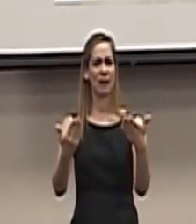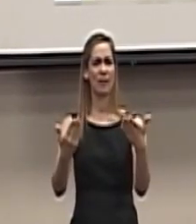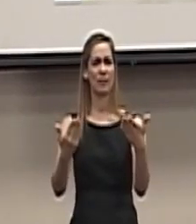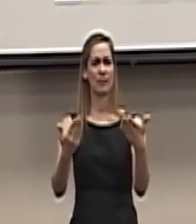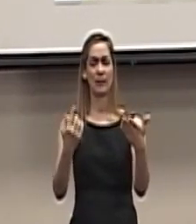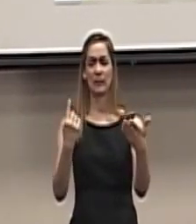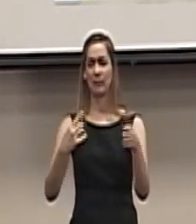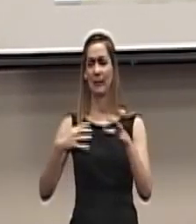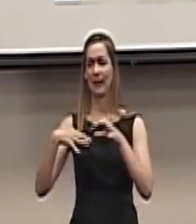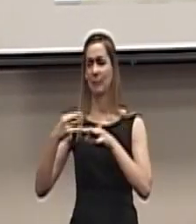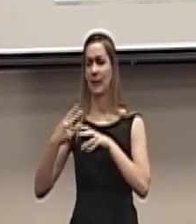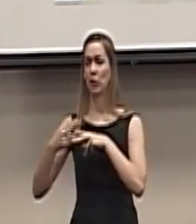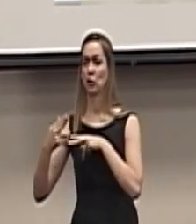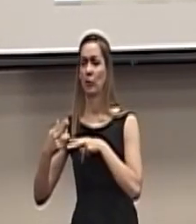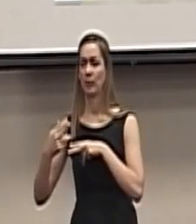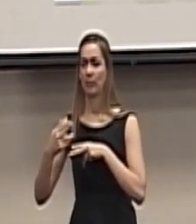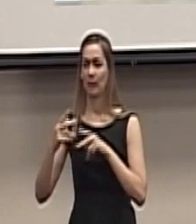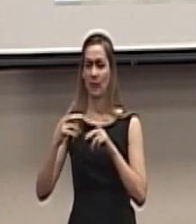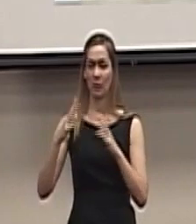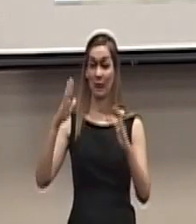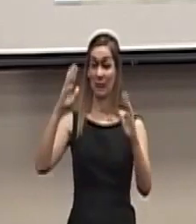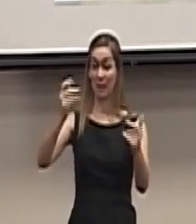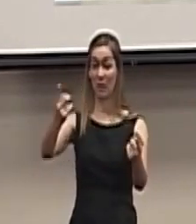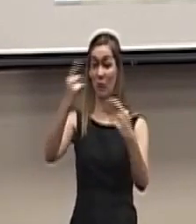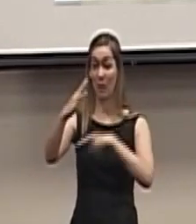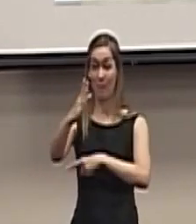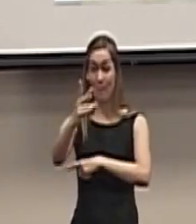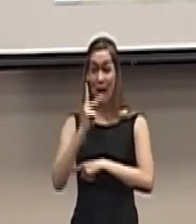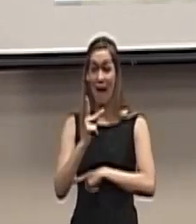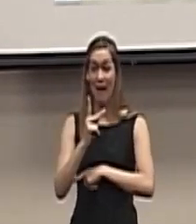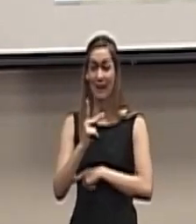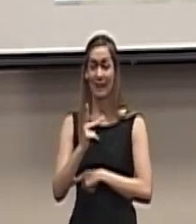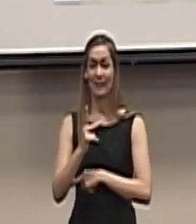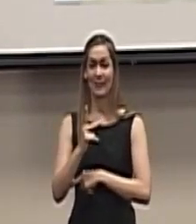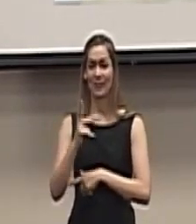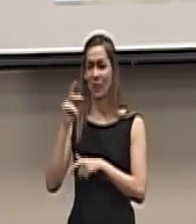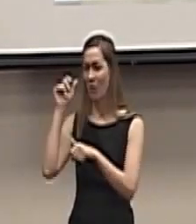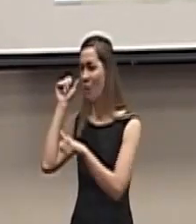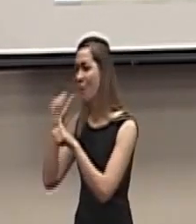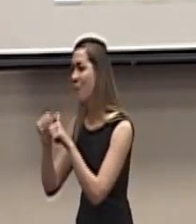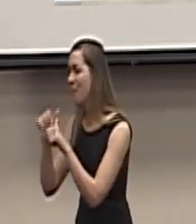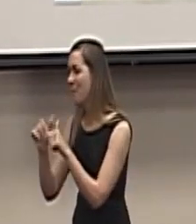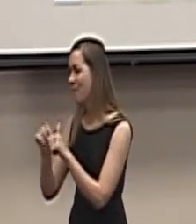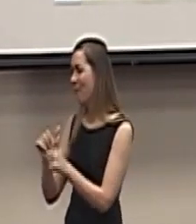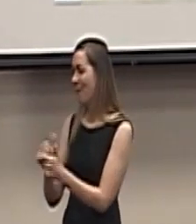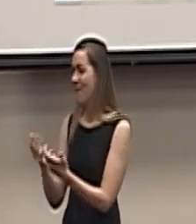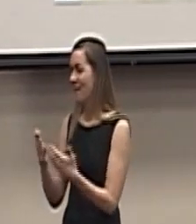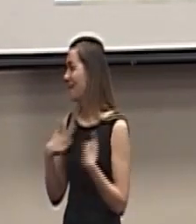briefly, is that you kind of expect to come back and you remember all the fond things and the